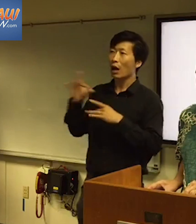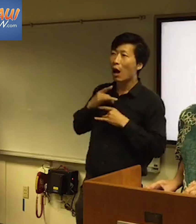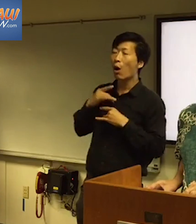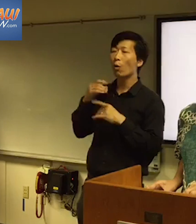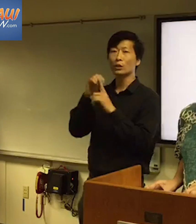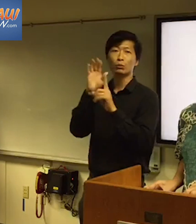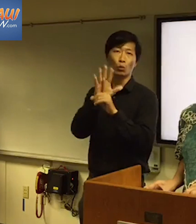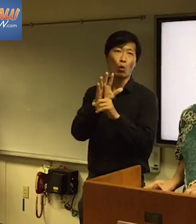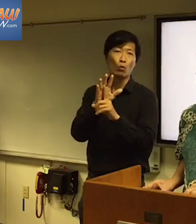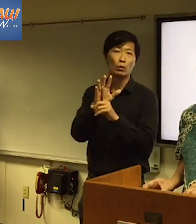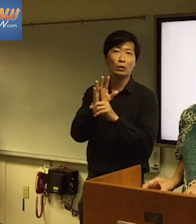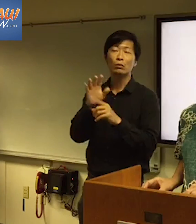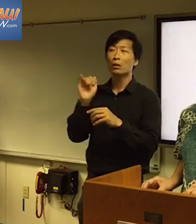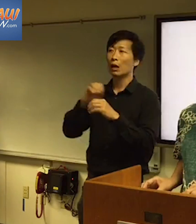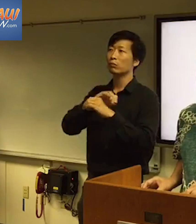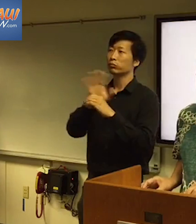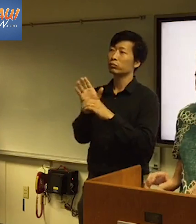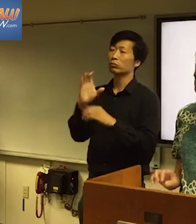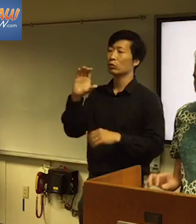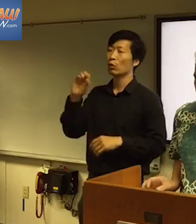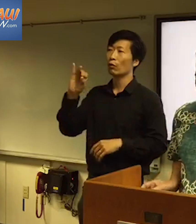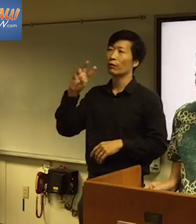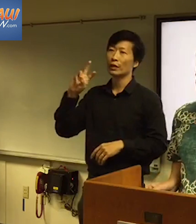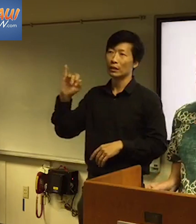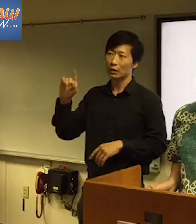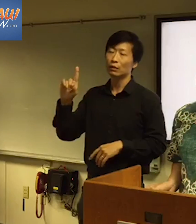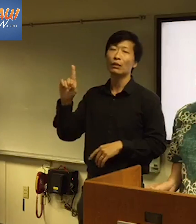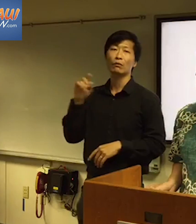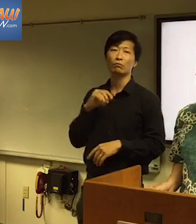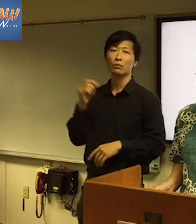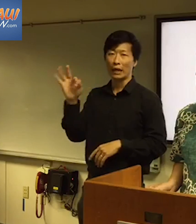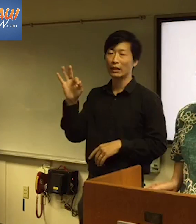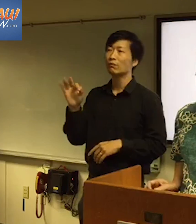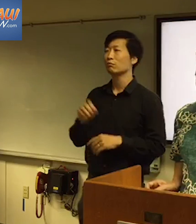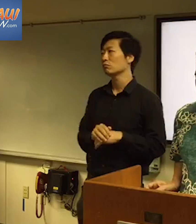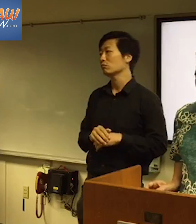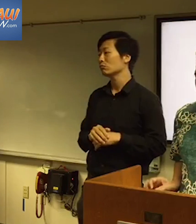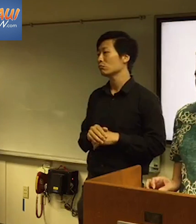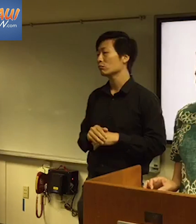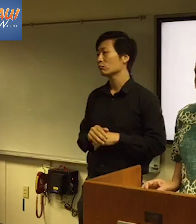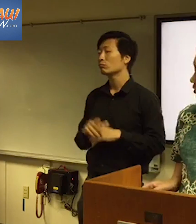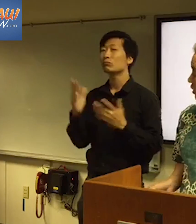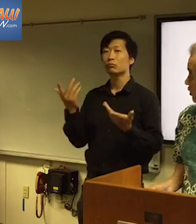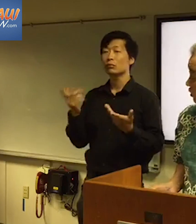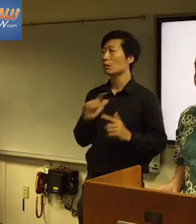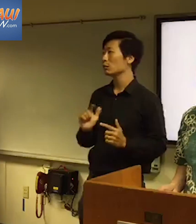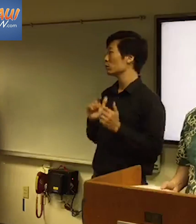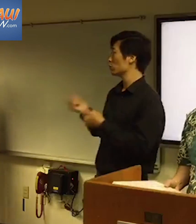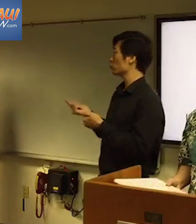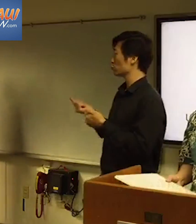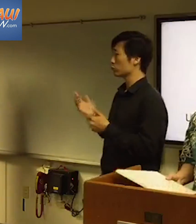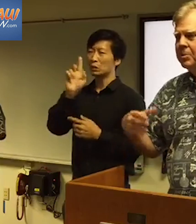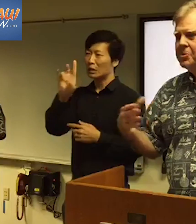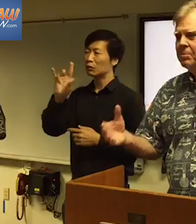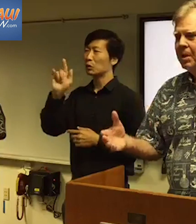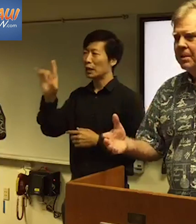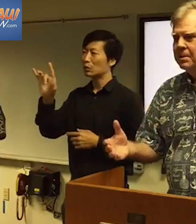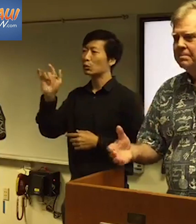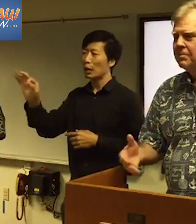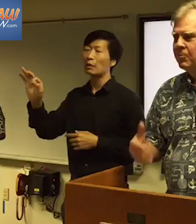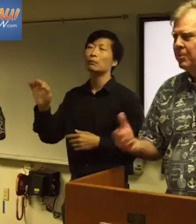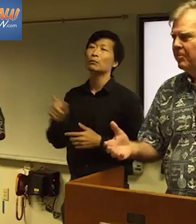COVID-19. We learned from Vice President Mike Pence's news conference this afternoon that 21 individuals, 19